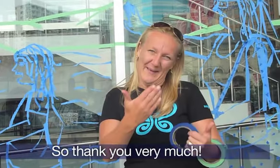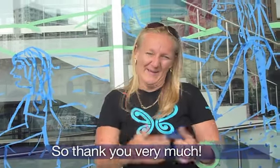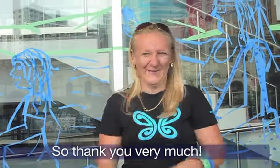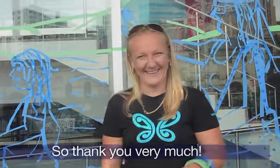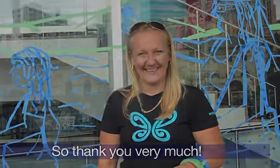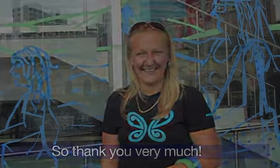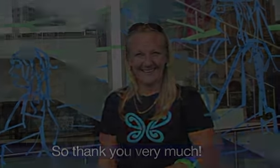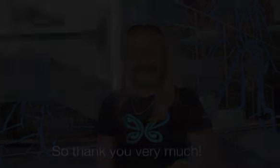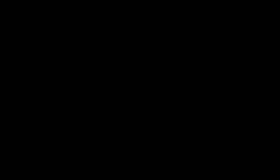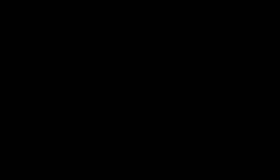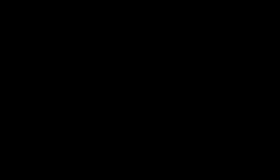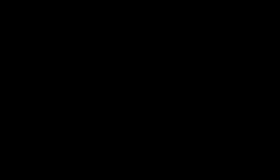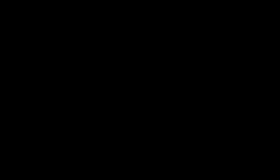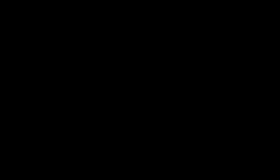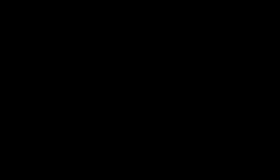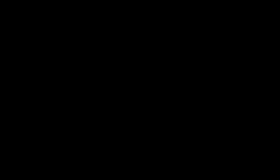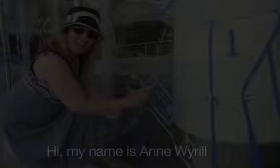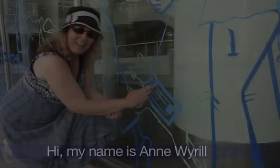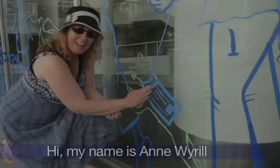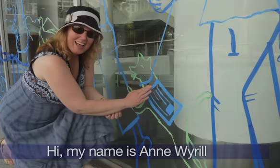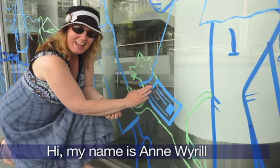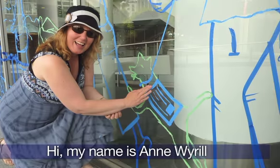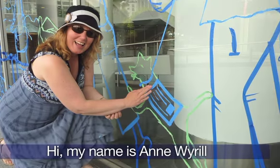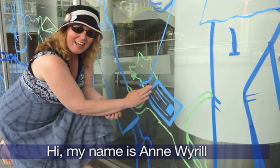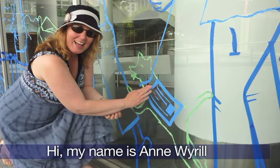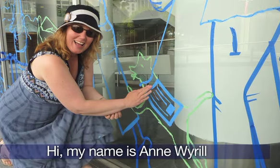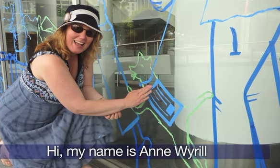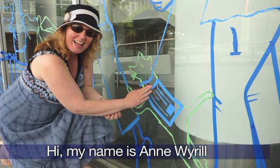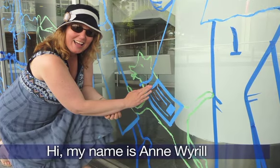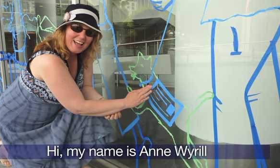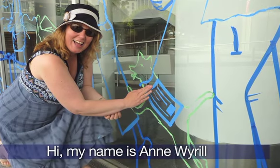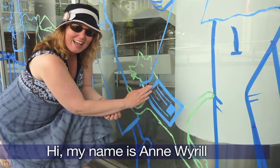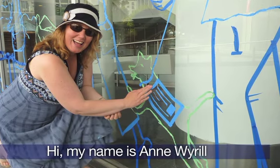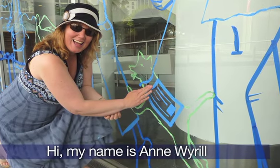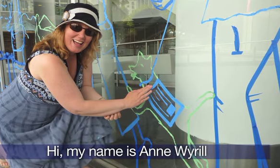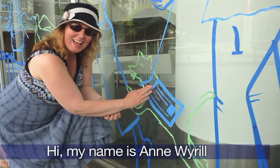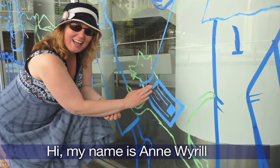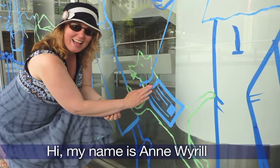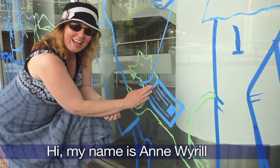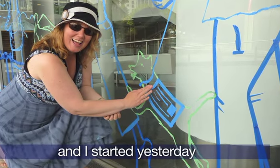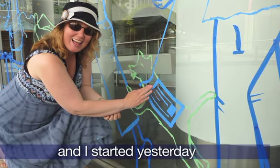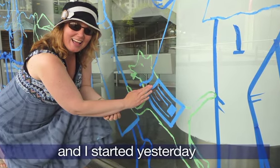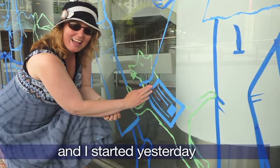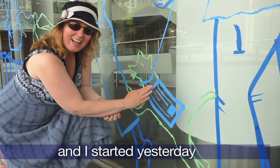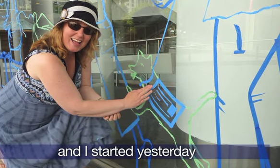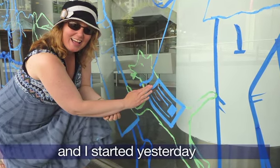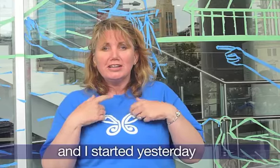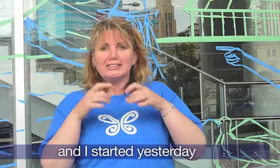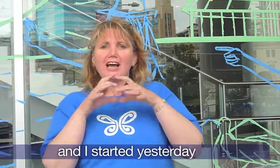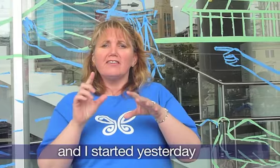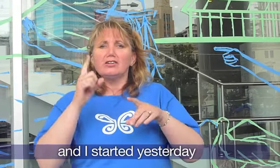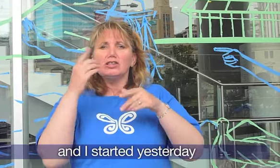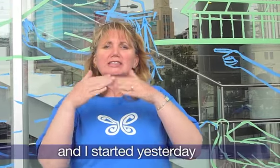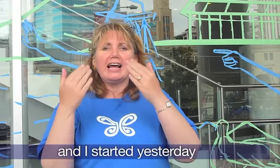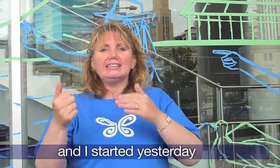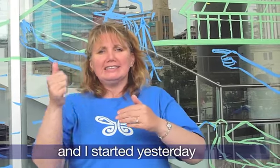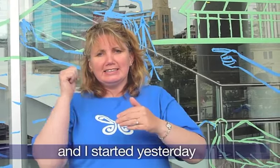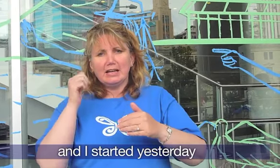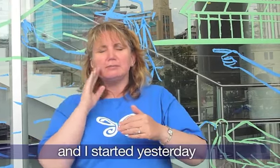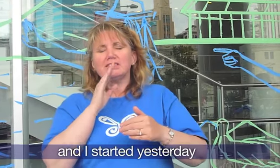So thank you very much. Okay, hi, my name is Mural, and the first